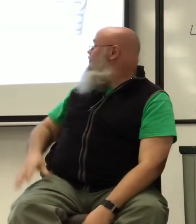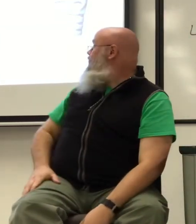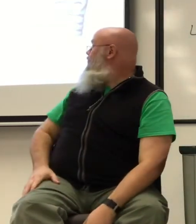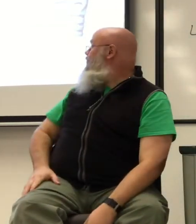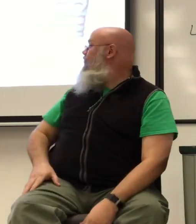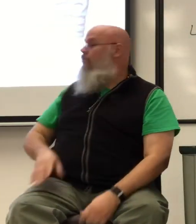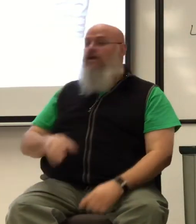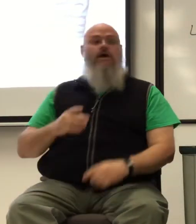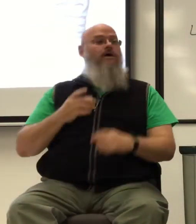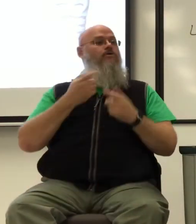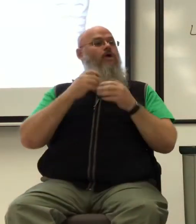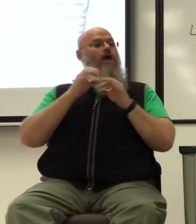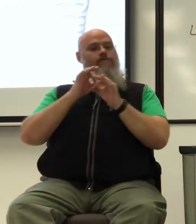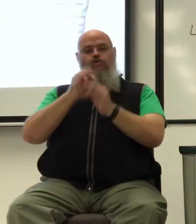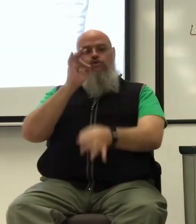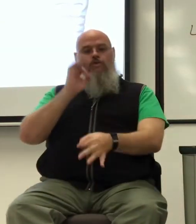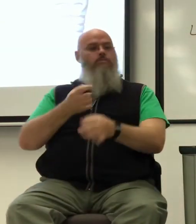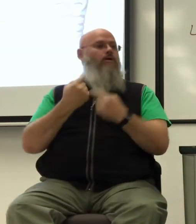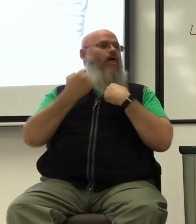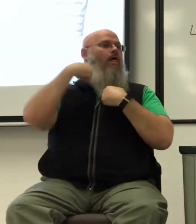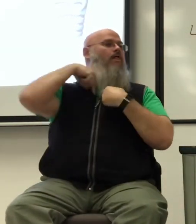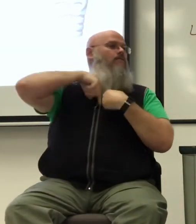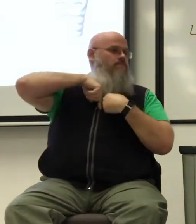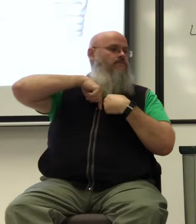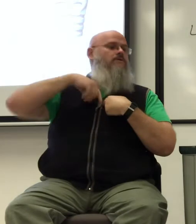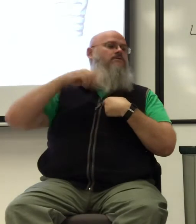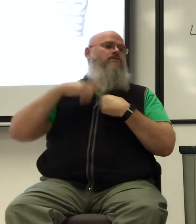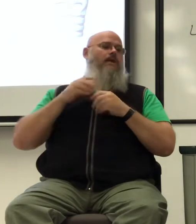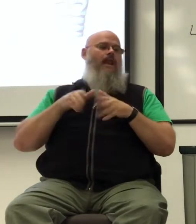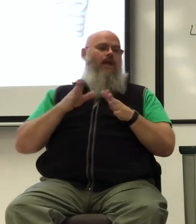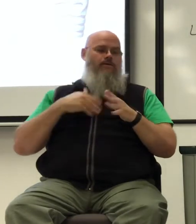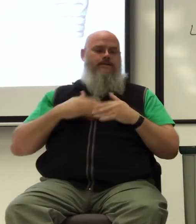the tubes so the patient can breathe.